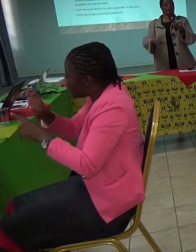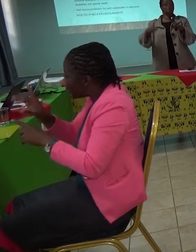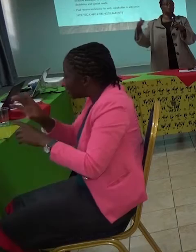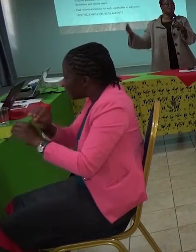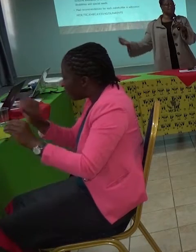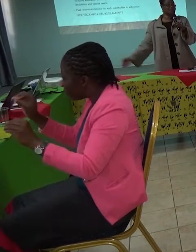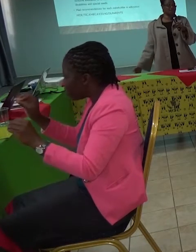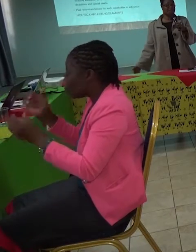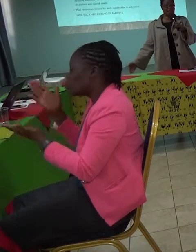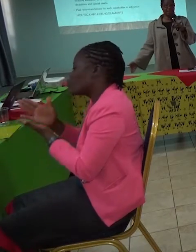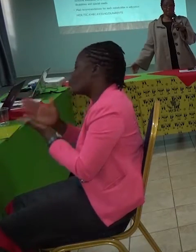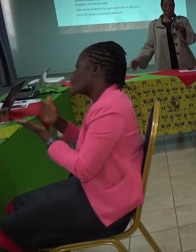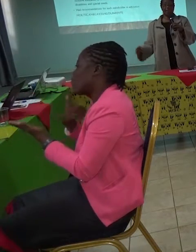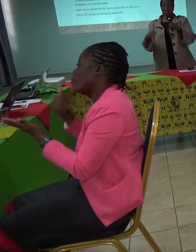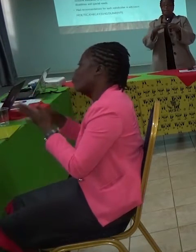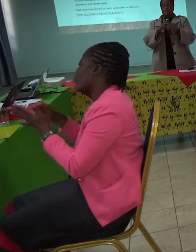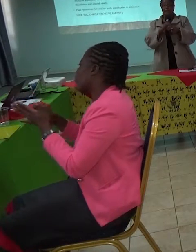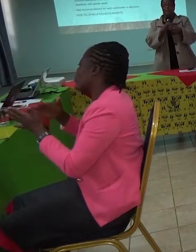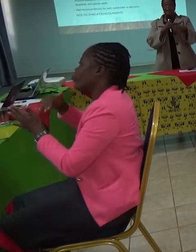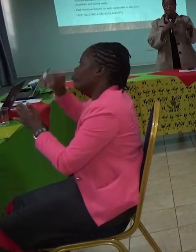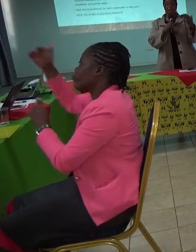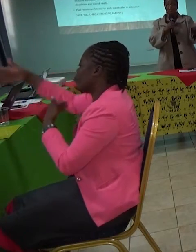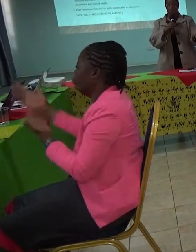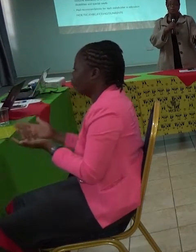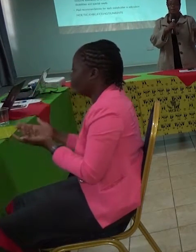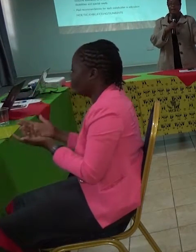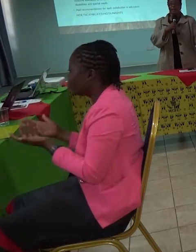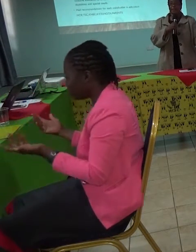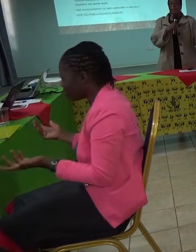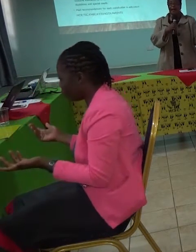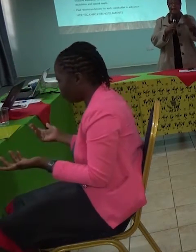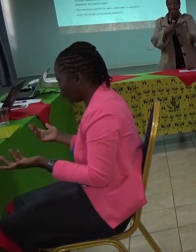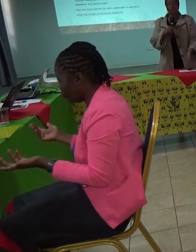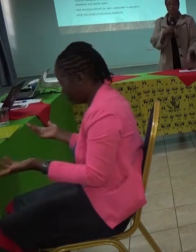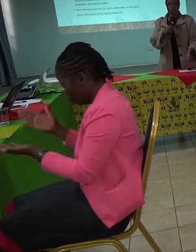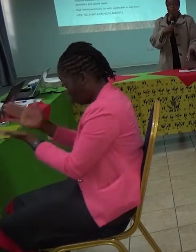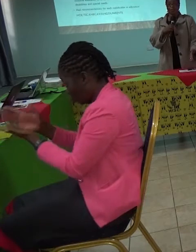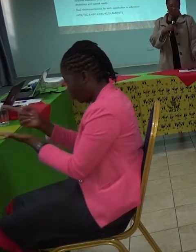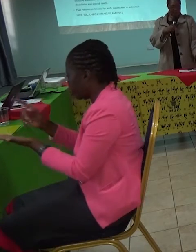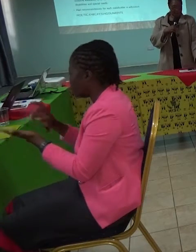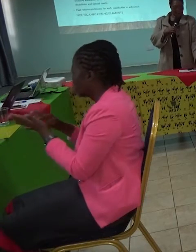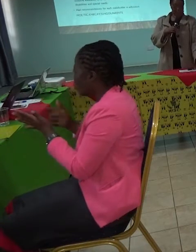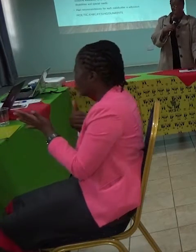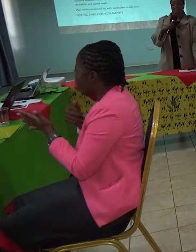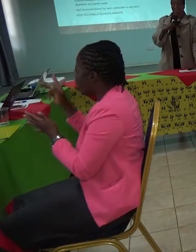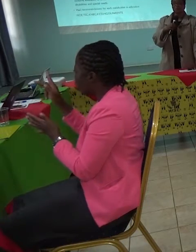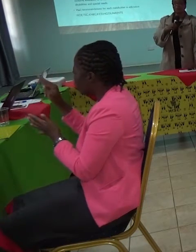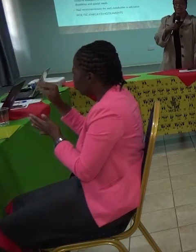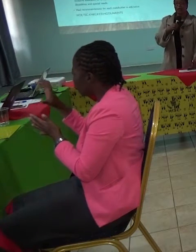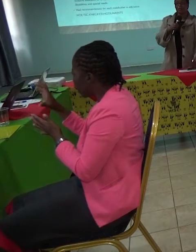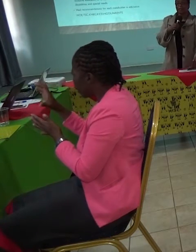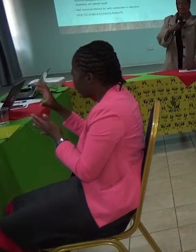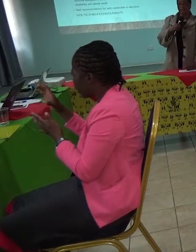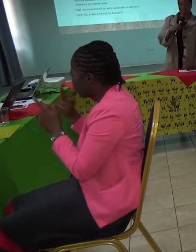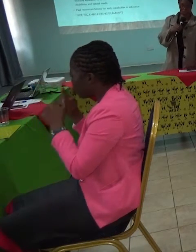We will have overage children. And sometimes I hear NEC has issues with overage and underage. That is a discussion we